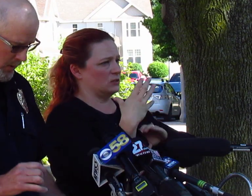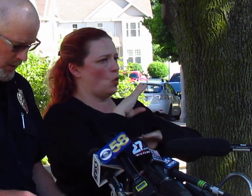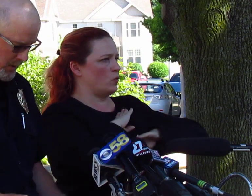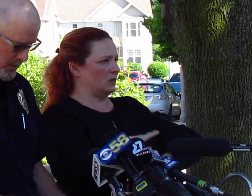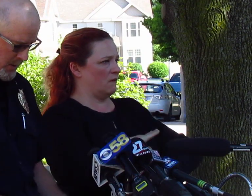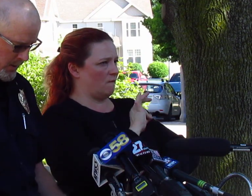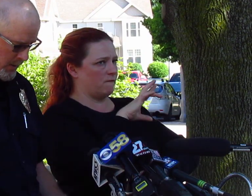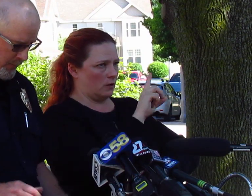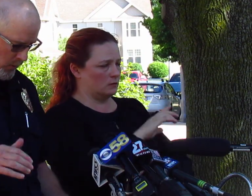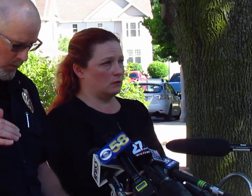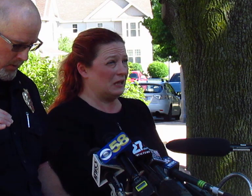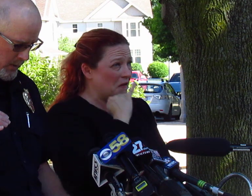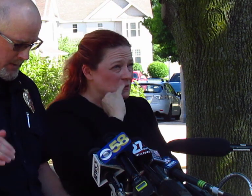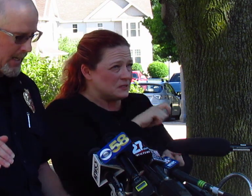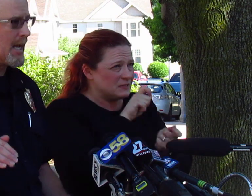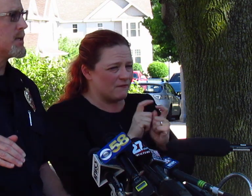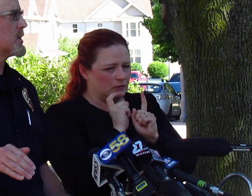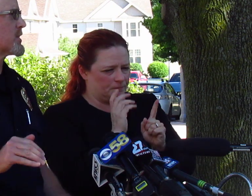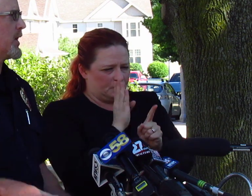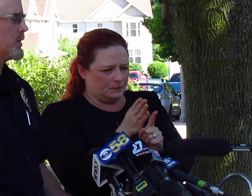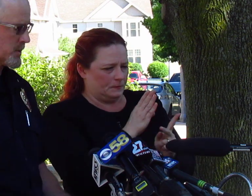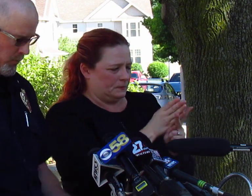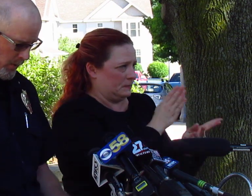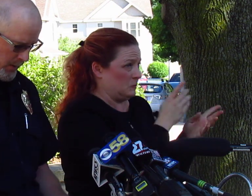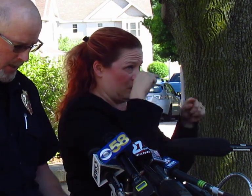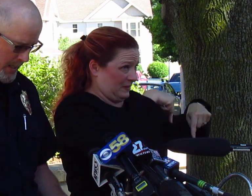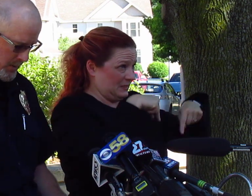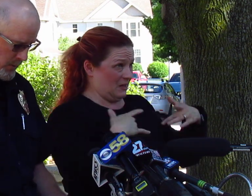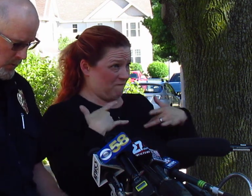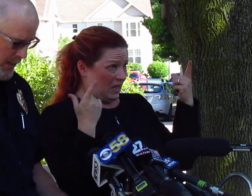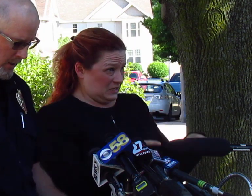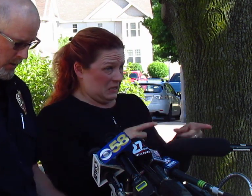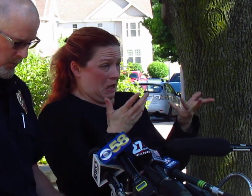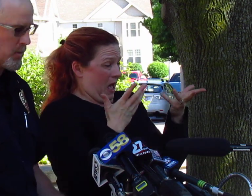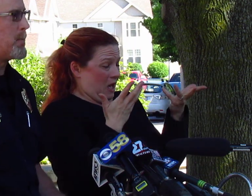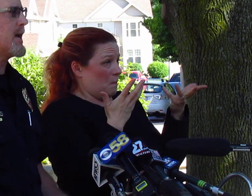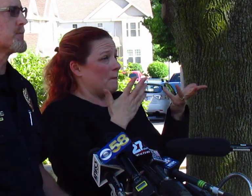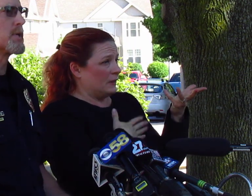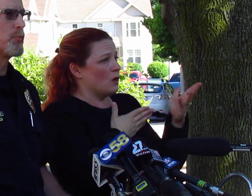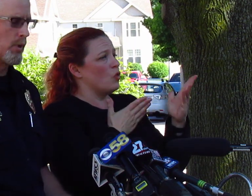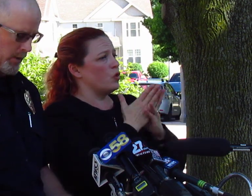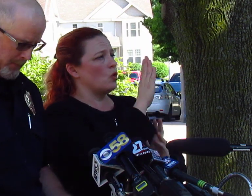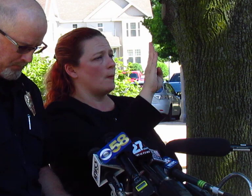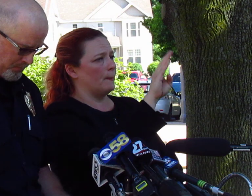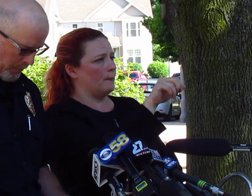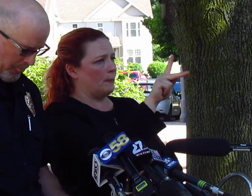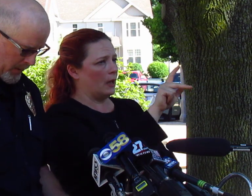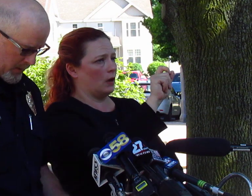specific donations for dedicated to this event here in Sun Prairie, they're asked to do that through the Bank of Sun